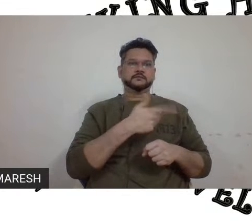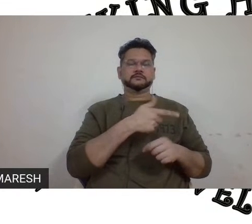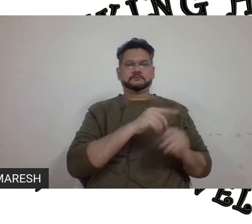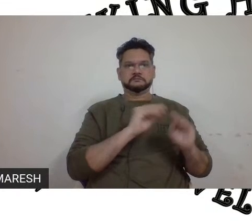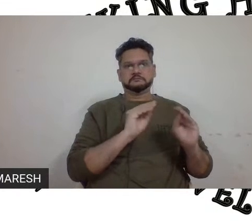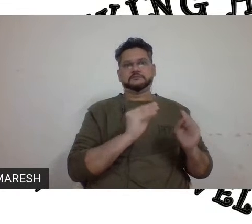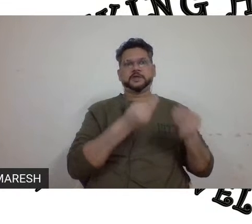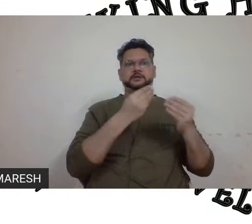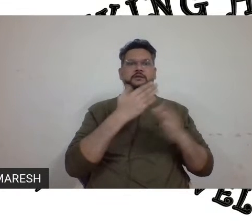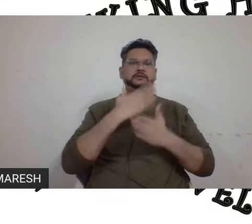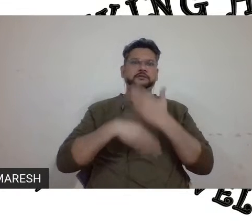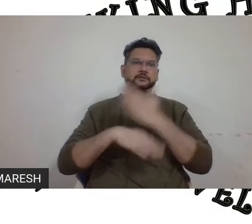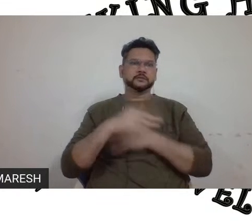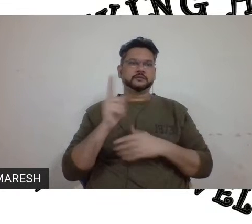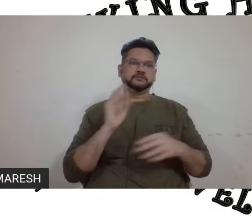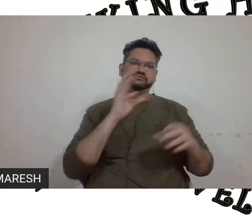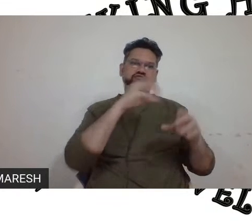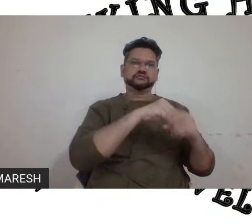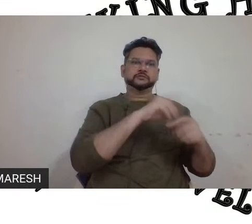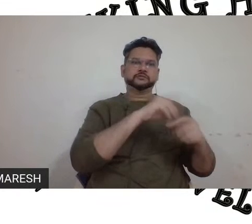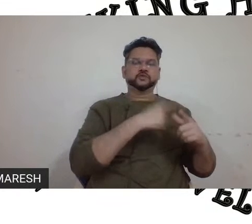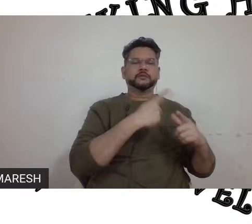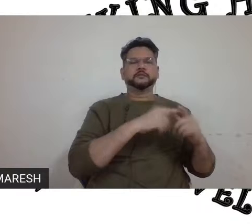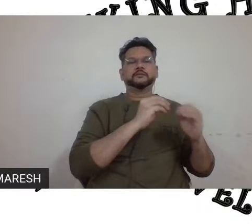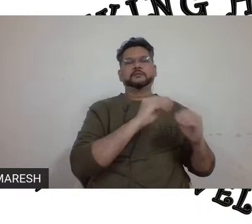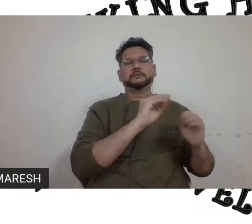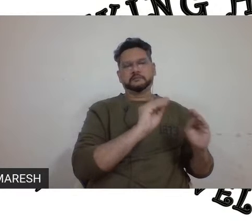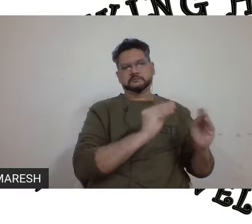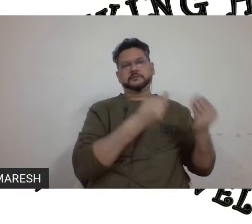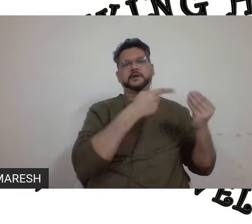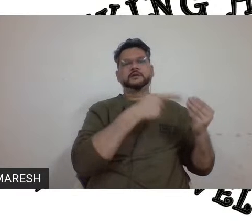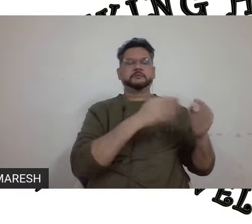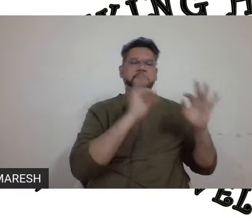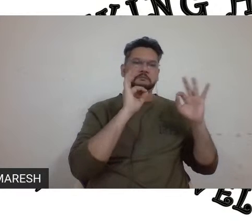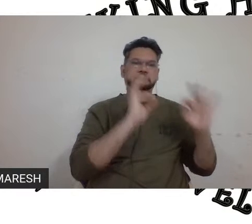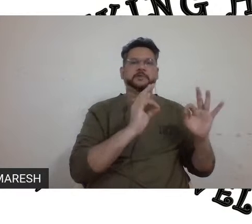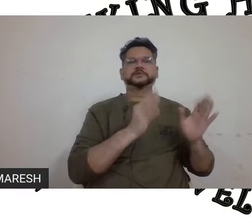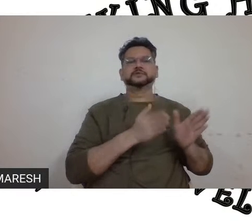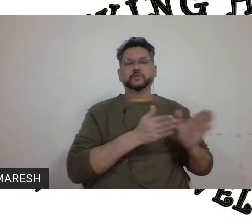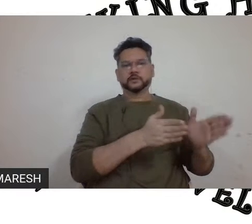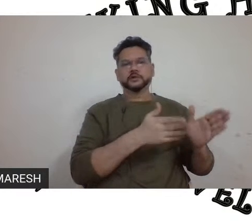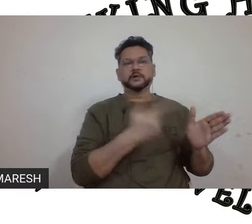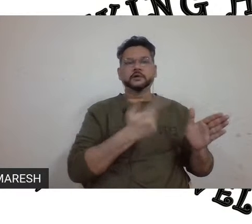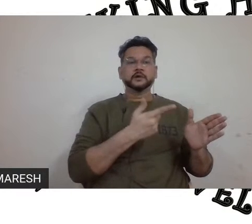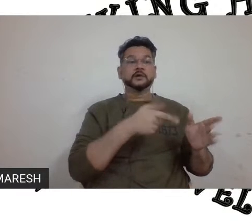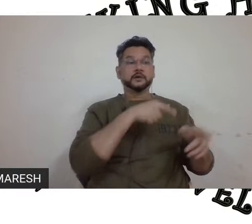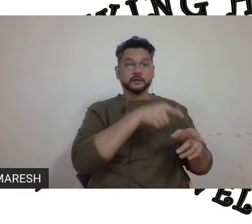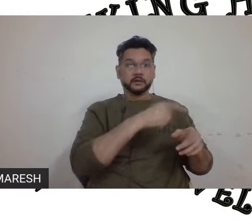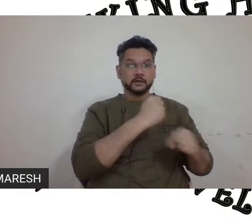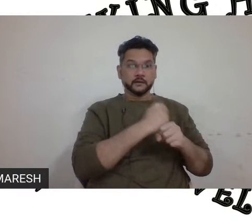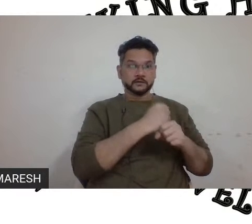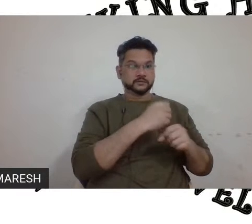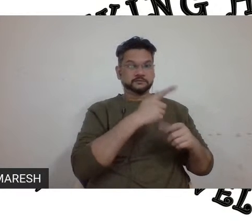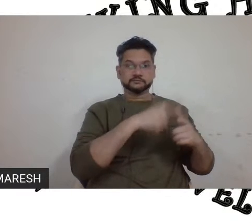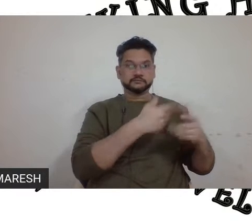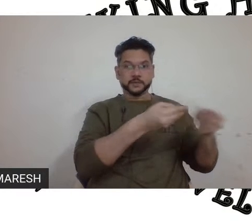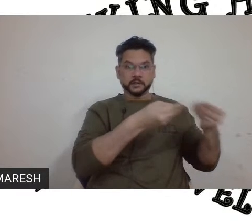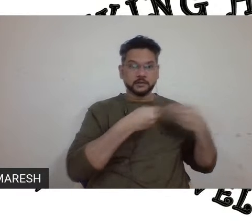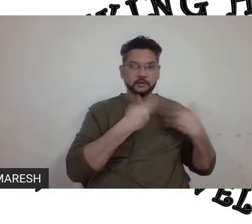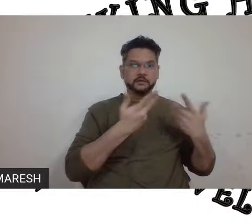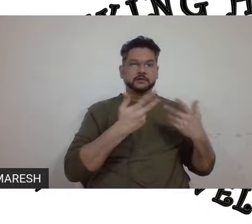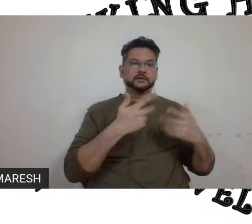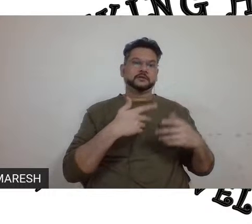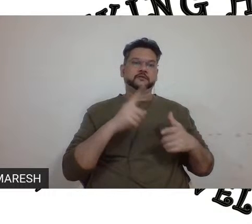people like us, as we understand it, because it's certainly does provide us with stability in our